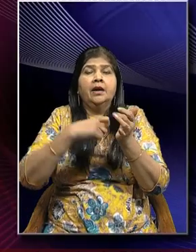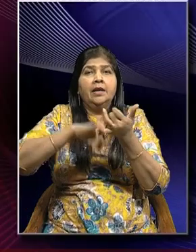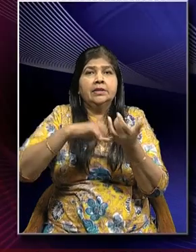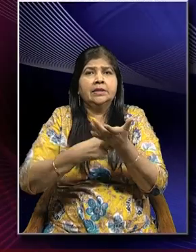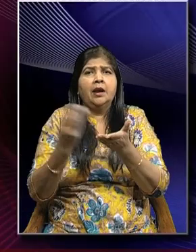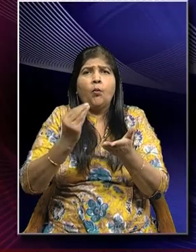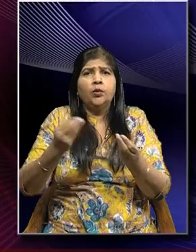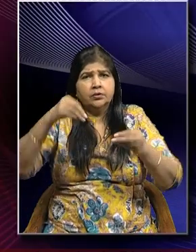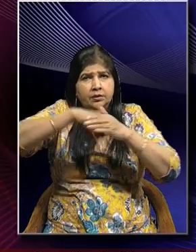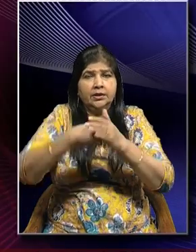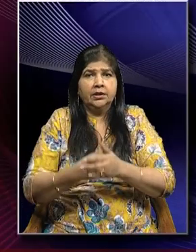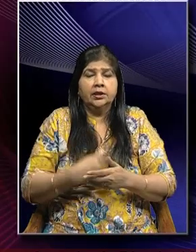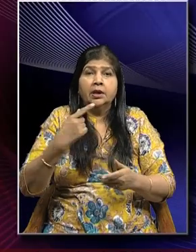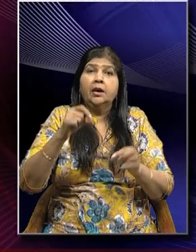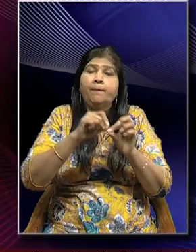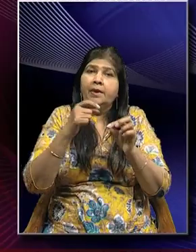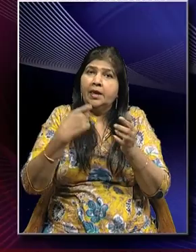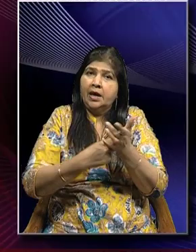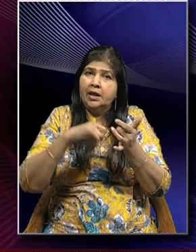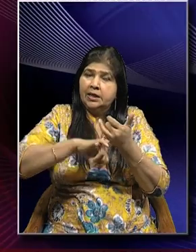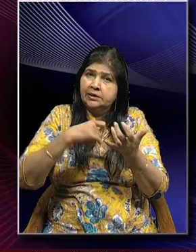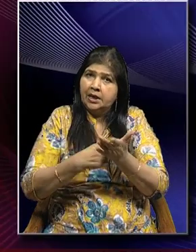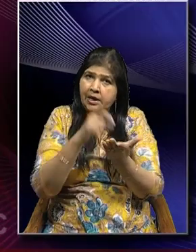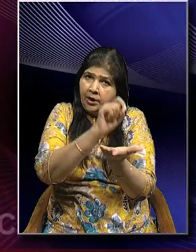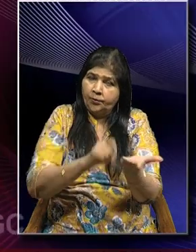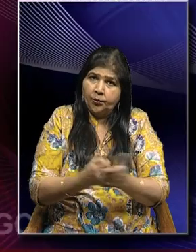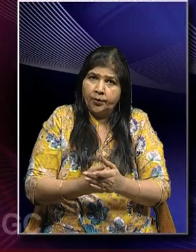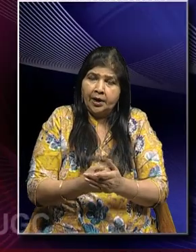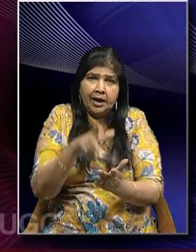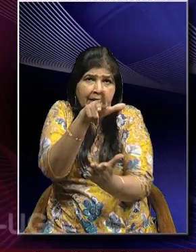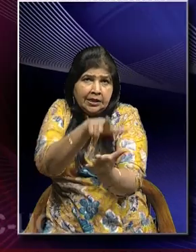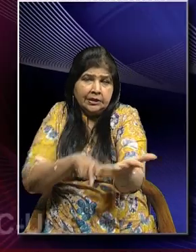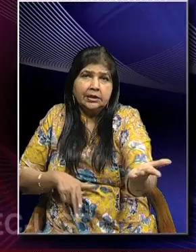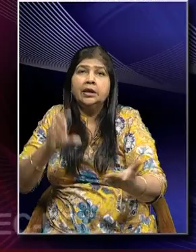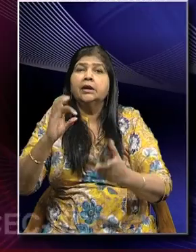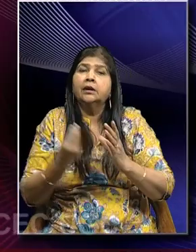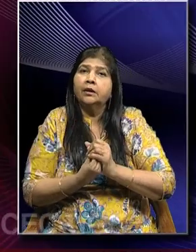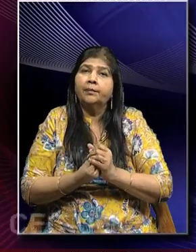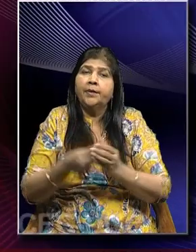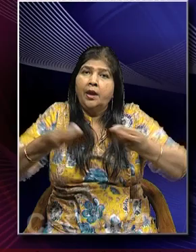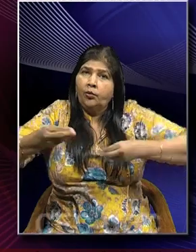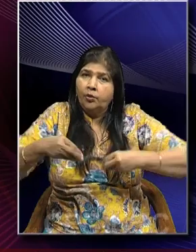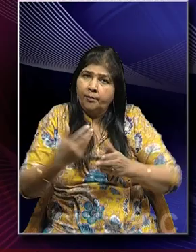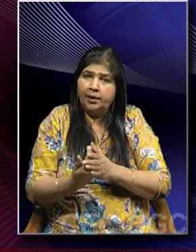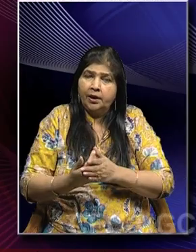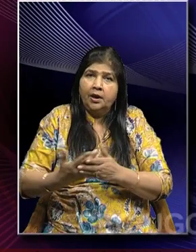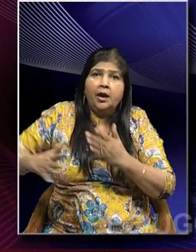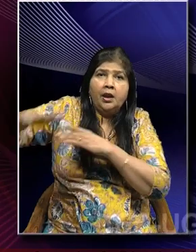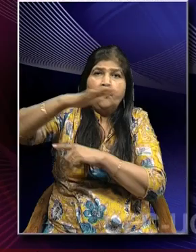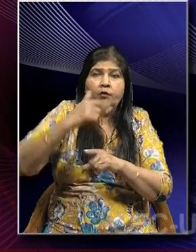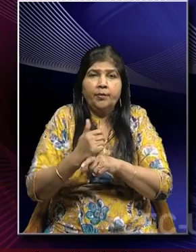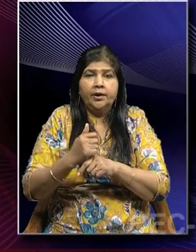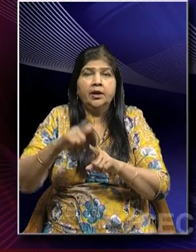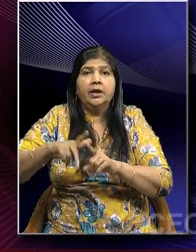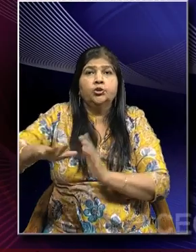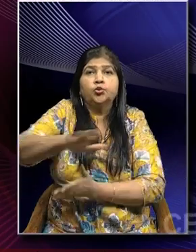It says that BRSR is actually a report detailing a company's economic, environmental and